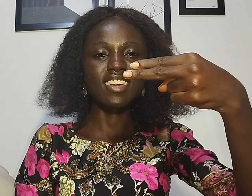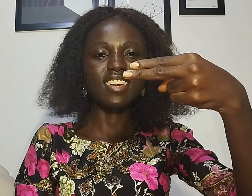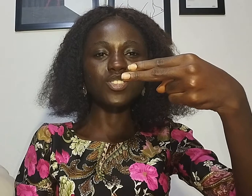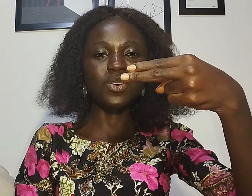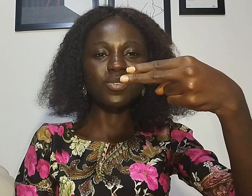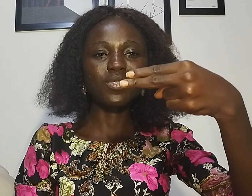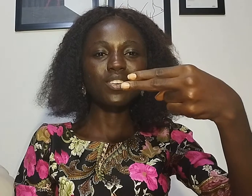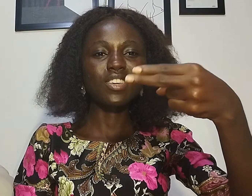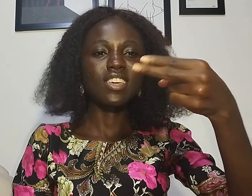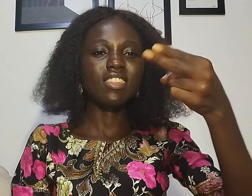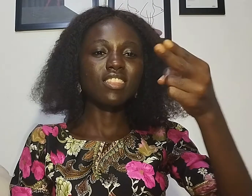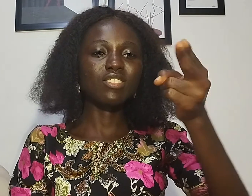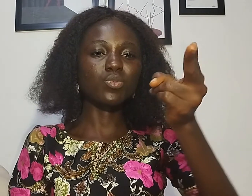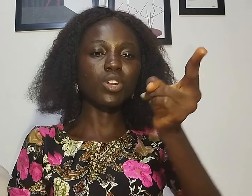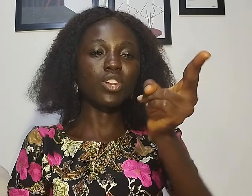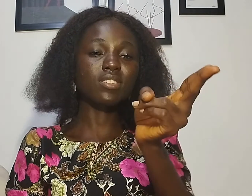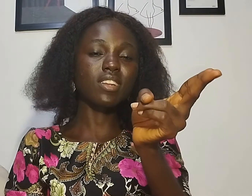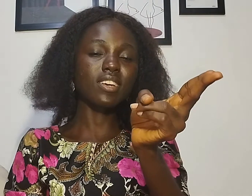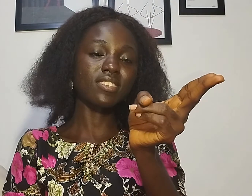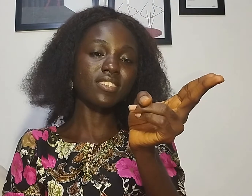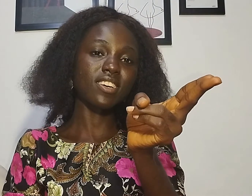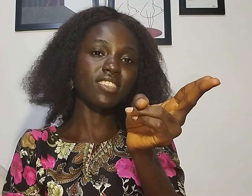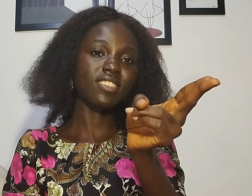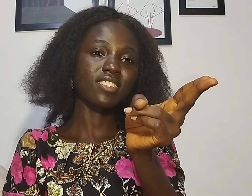like so. This is what it looks like inside.